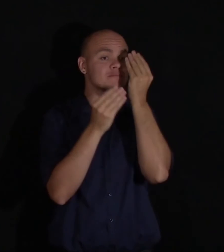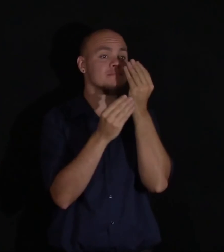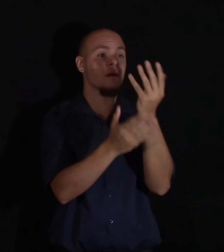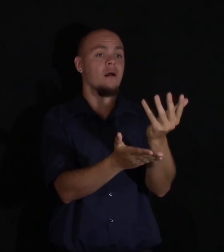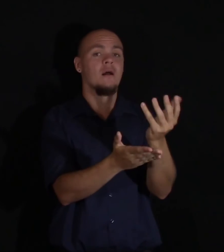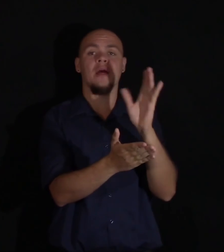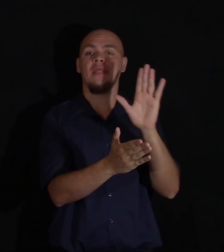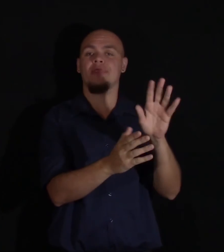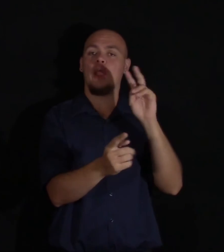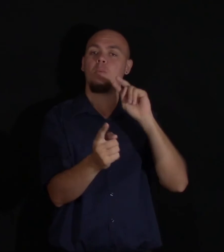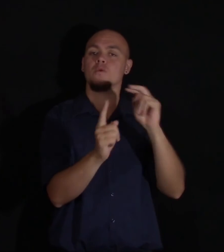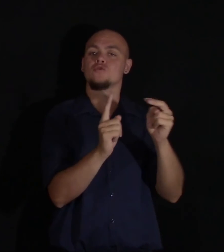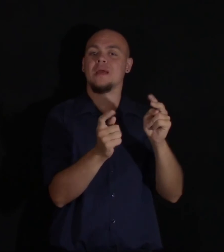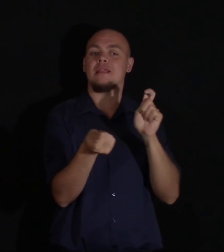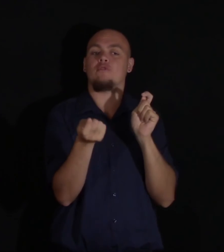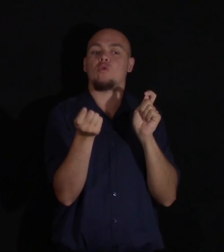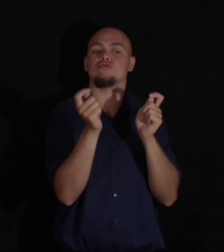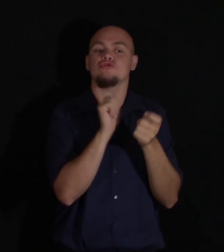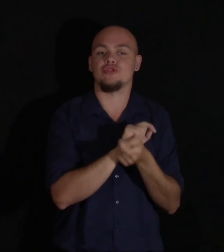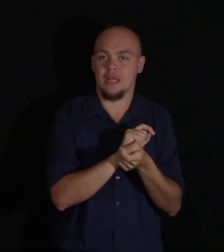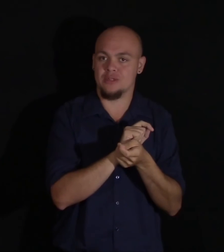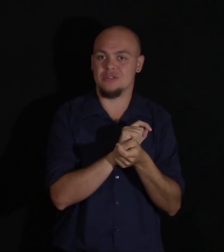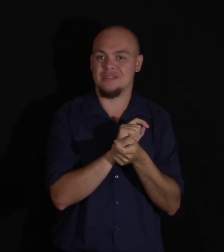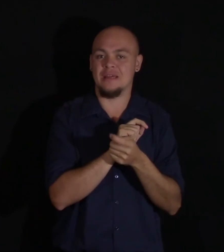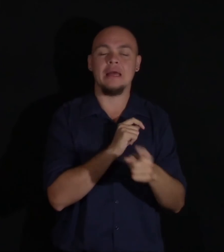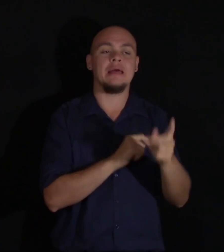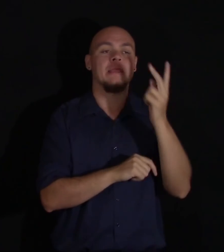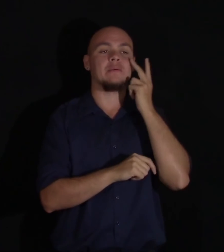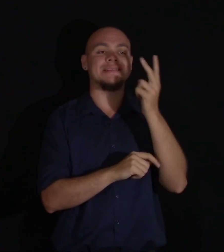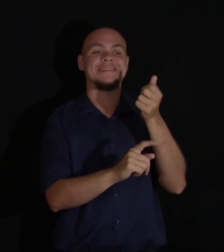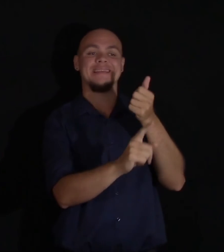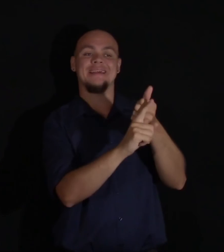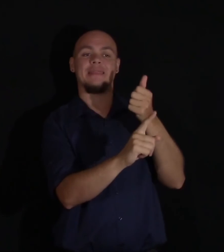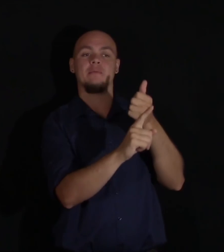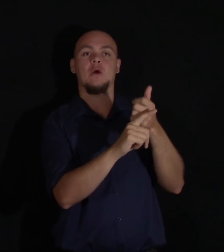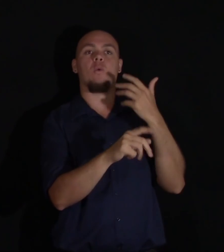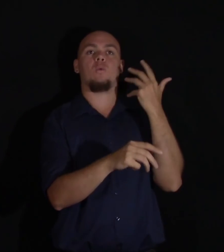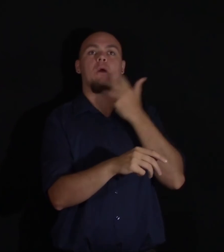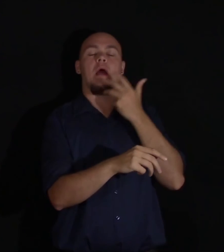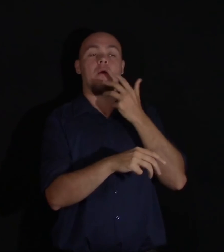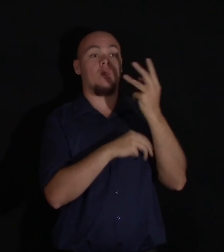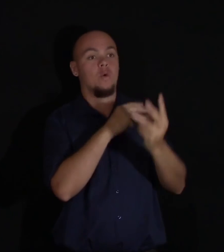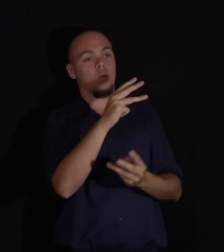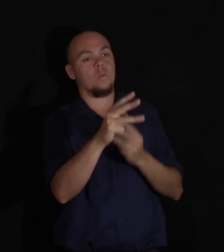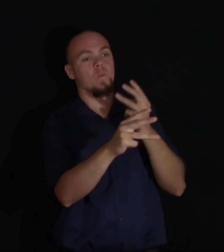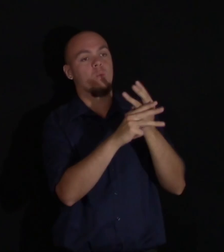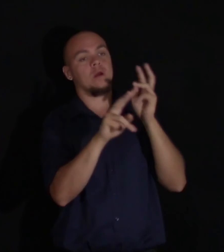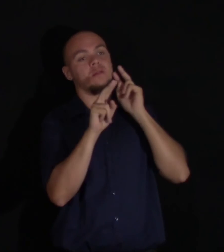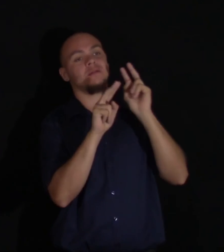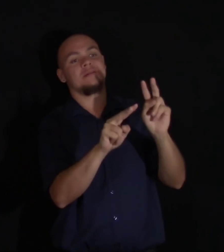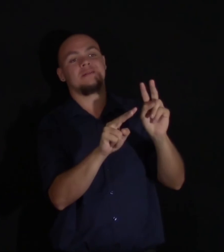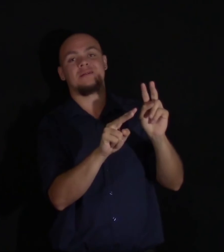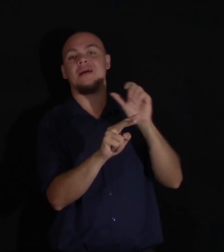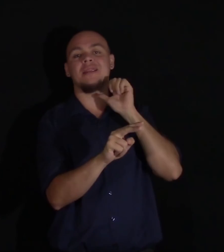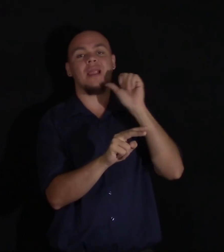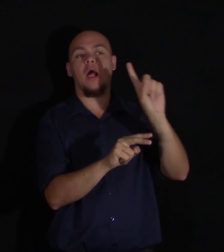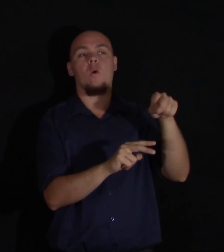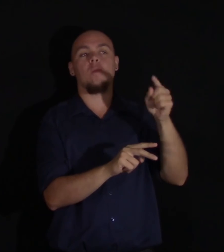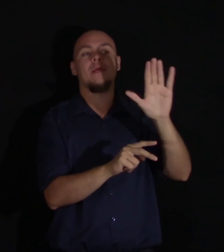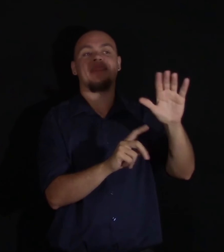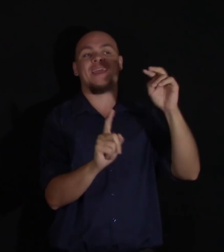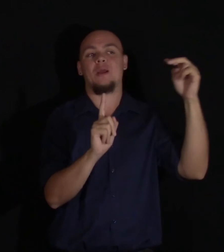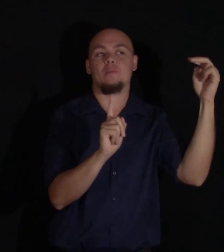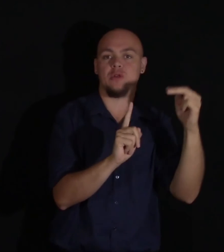changes their perspective. They begin to see themselves as the world sees them, not as that imposter